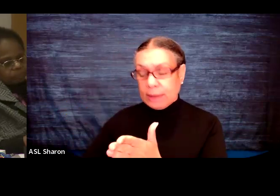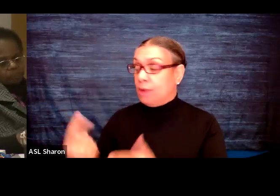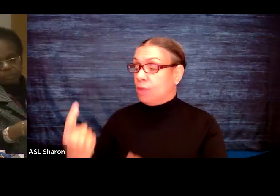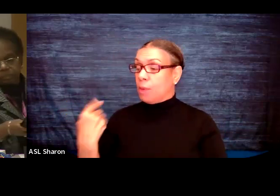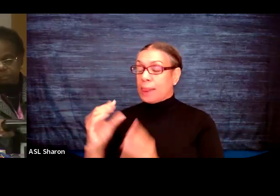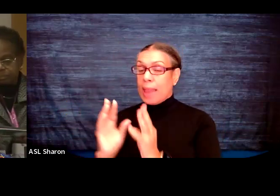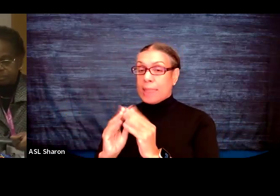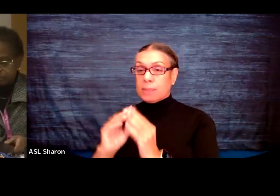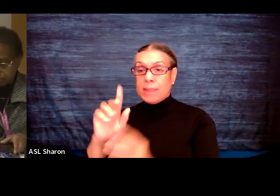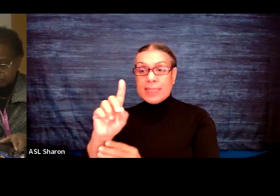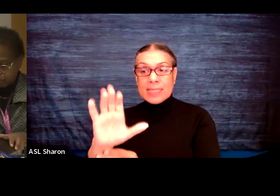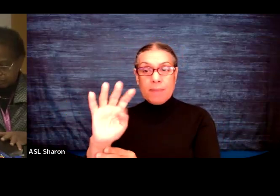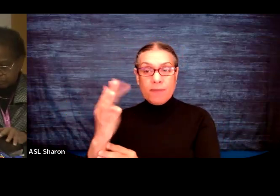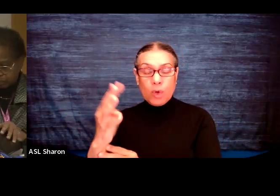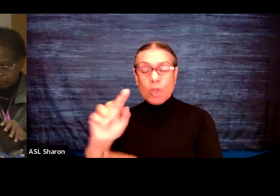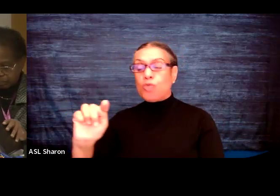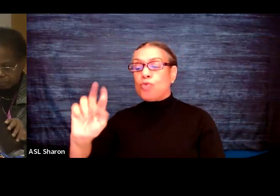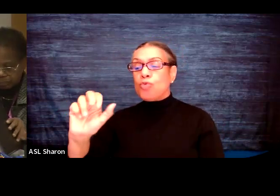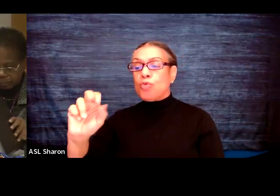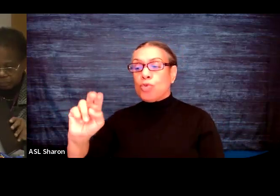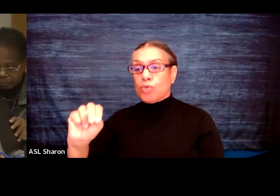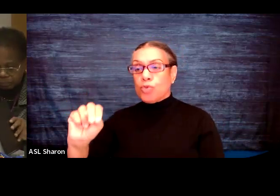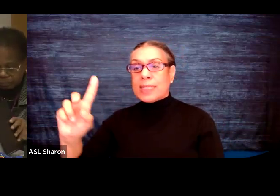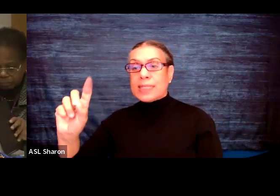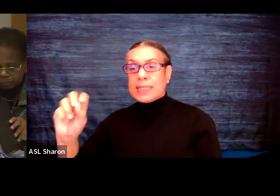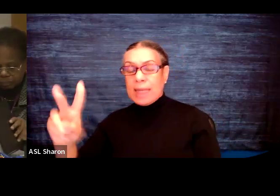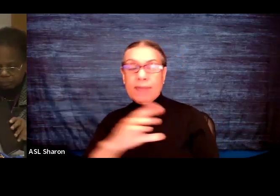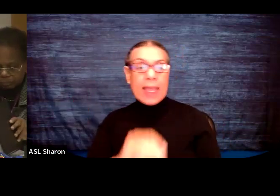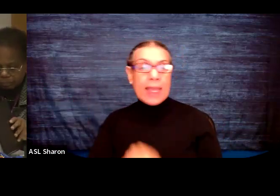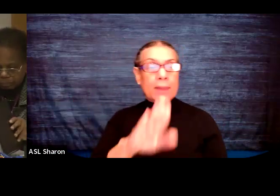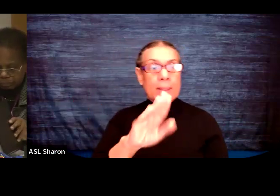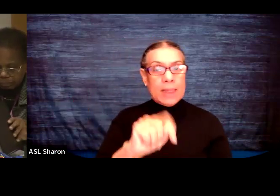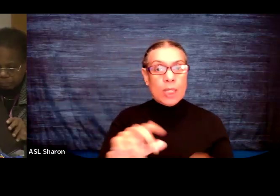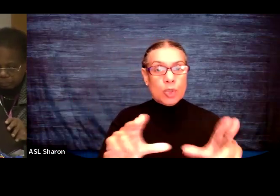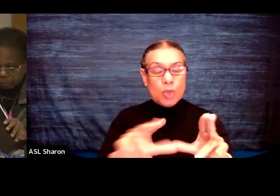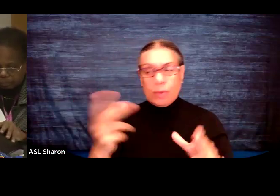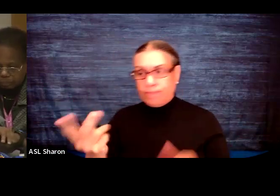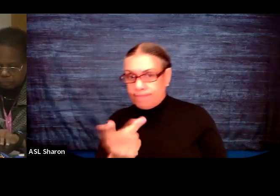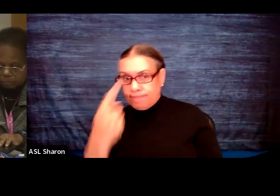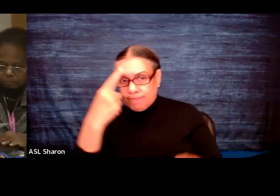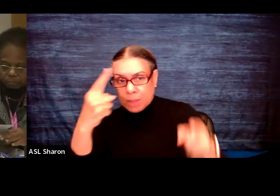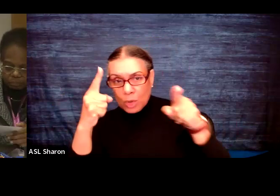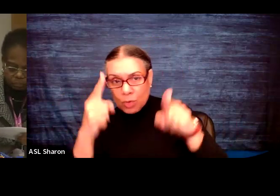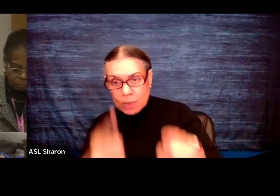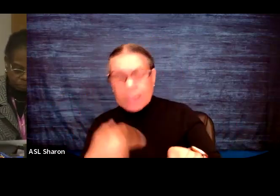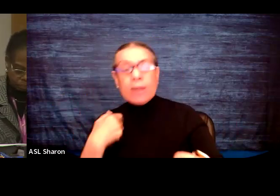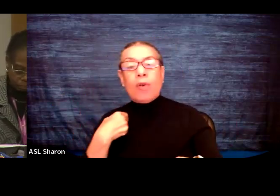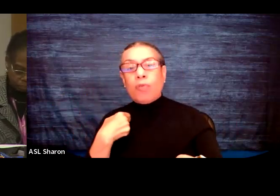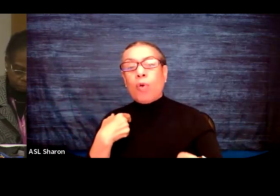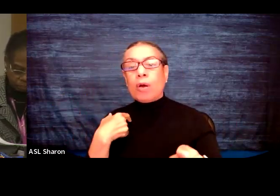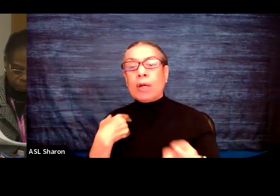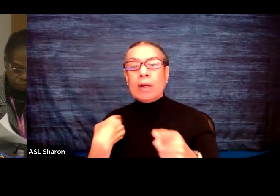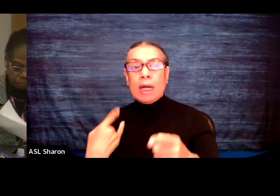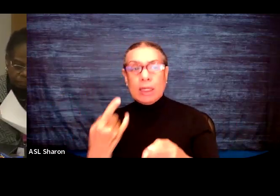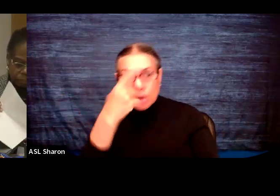December 4th, Transdev and the School Bus Drivers Union recently reached an agreement on a successor collective